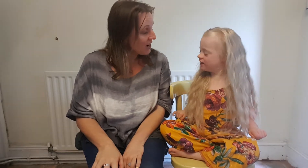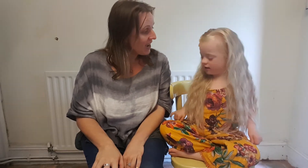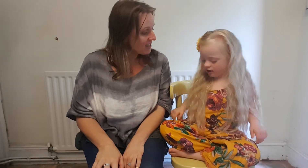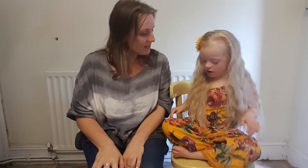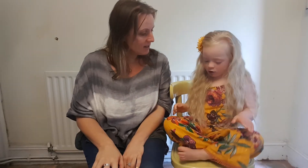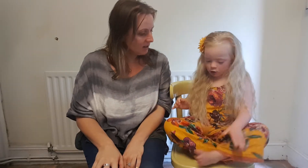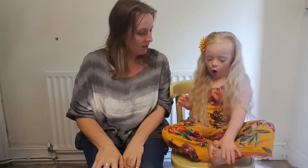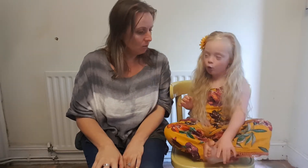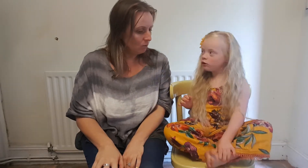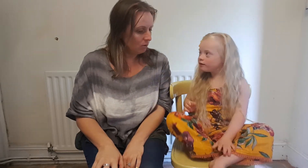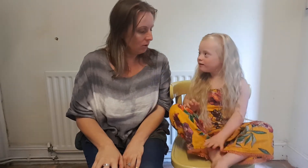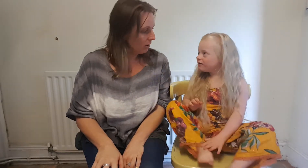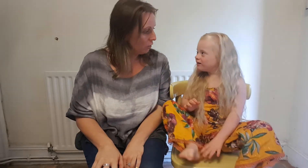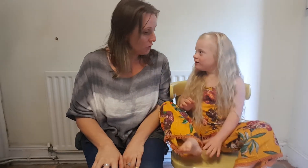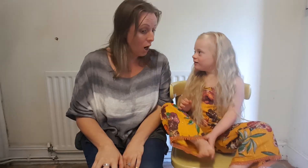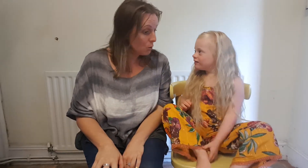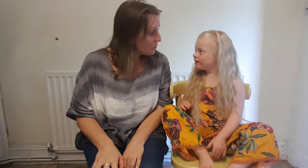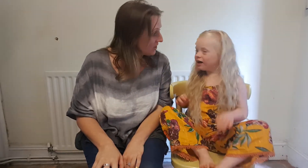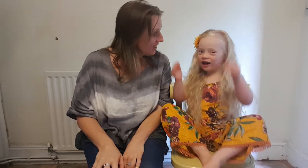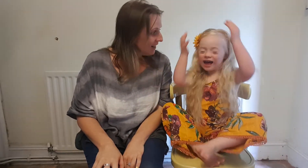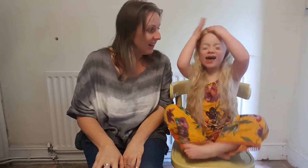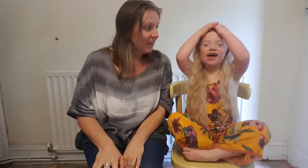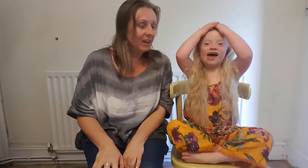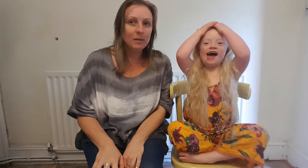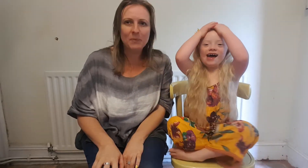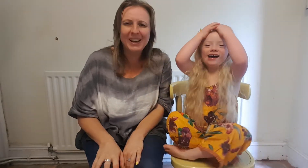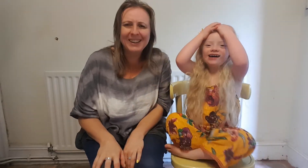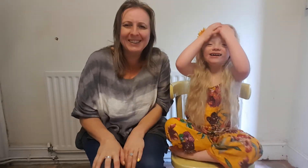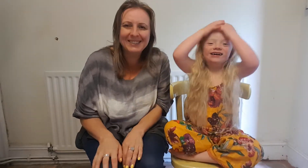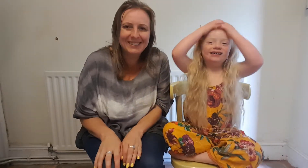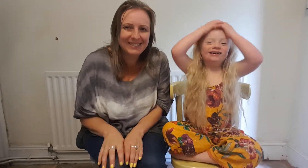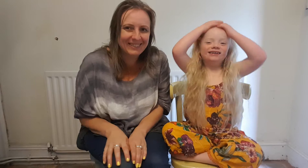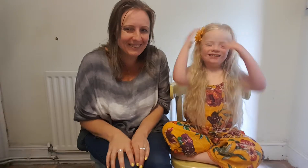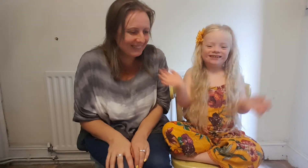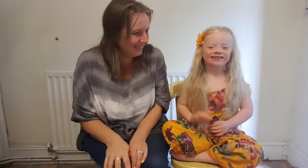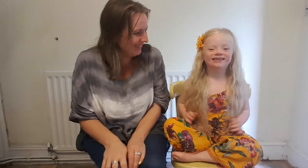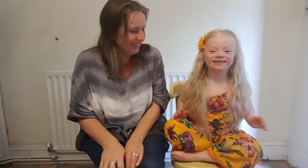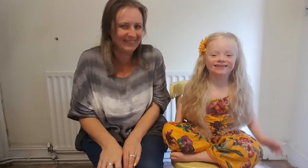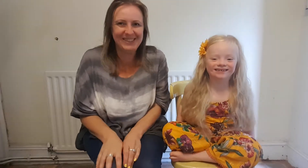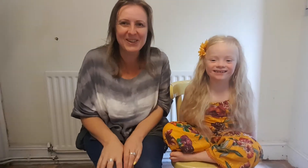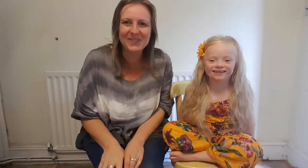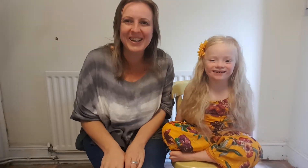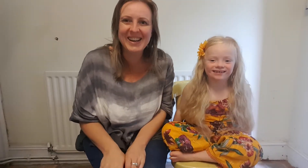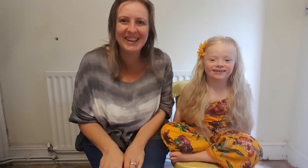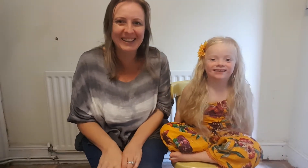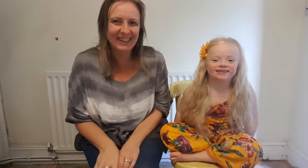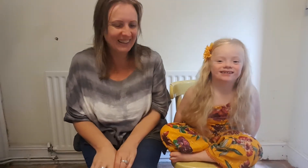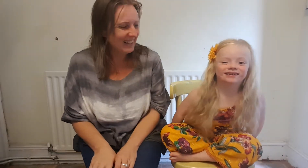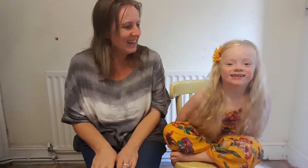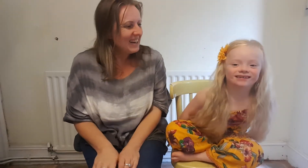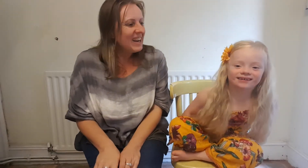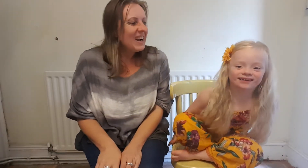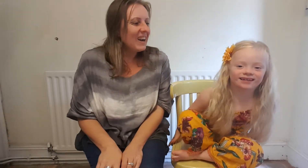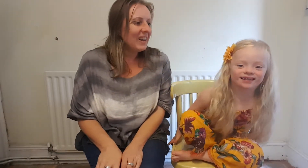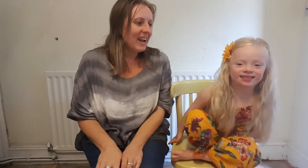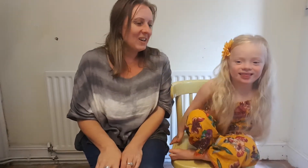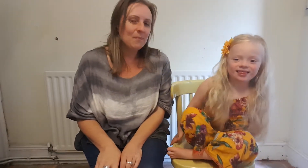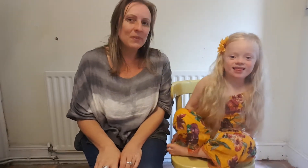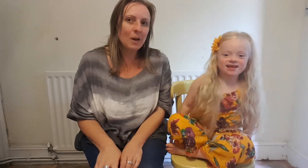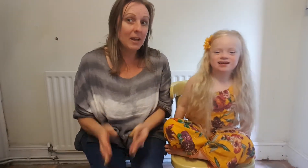dress. And your toes. And your toes? And hair. You are funny. Okay, are we going to